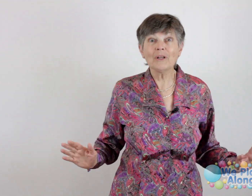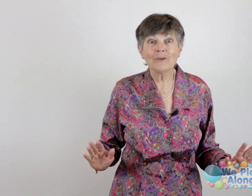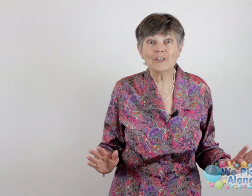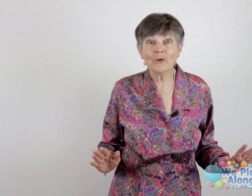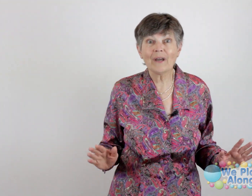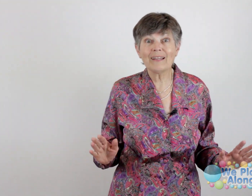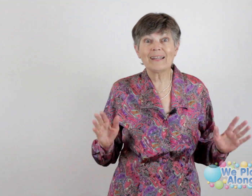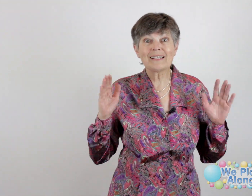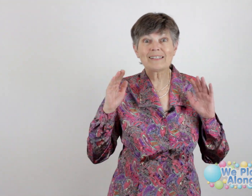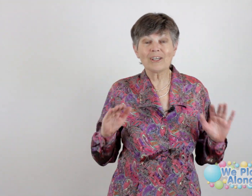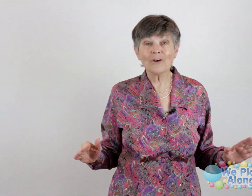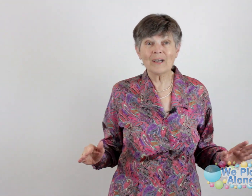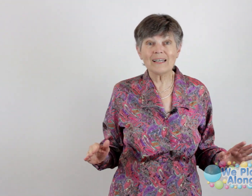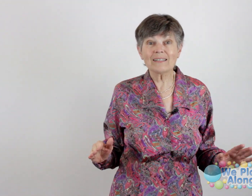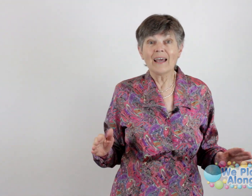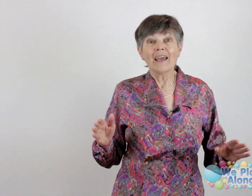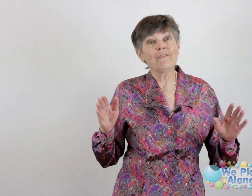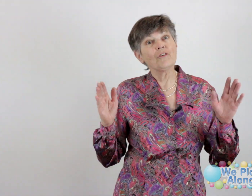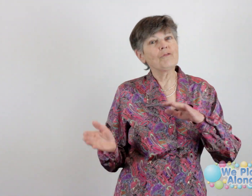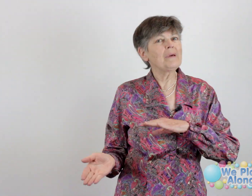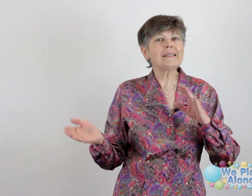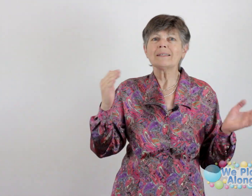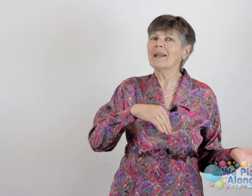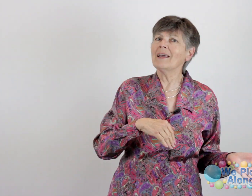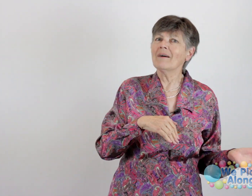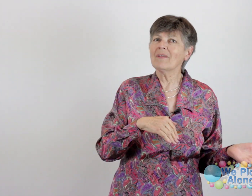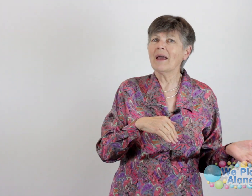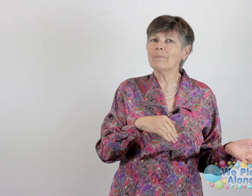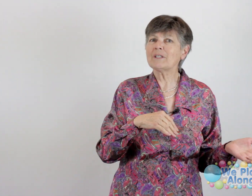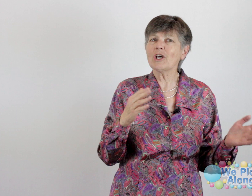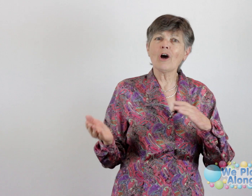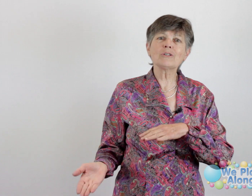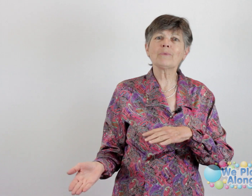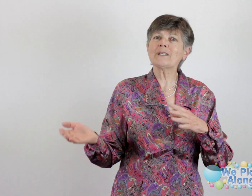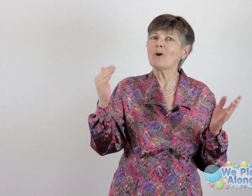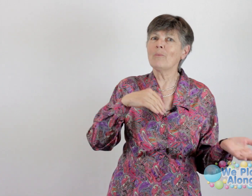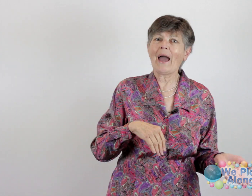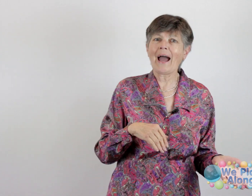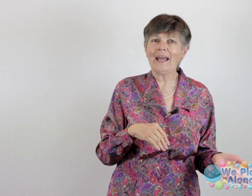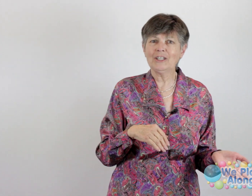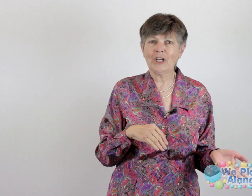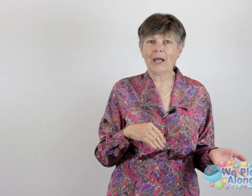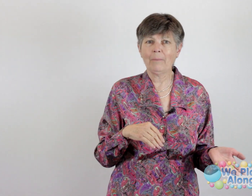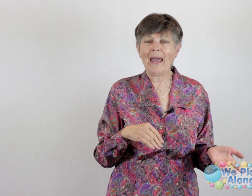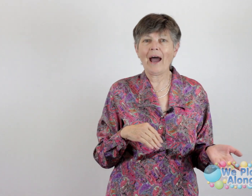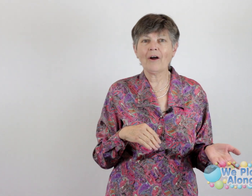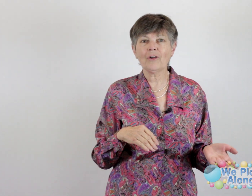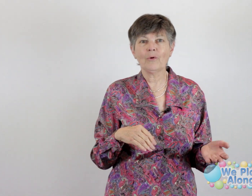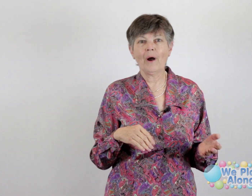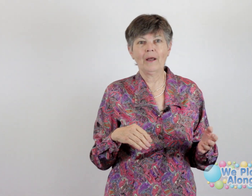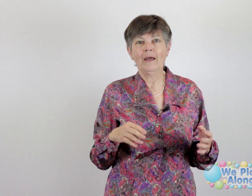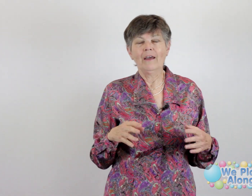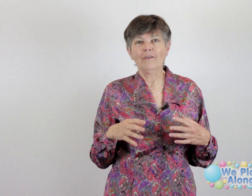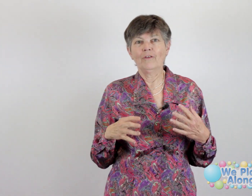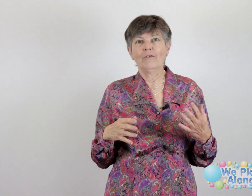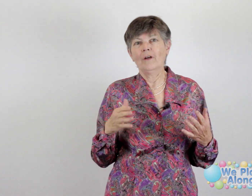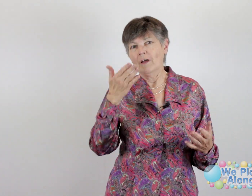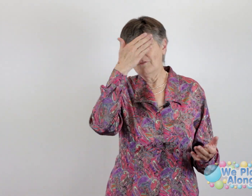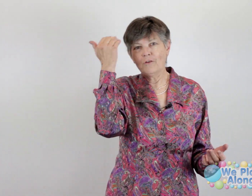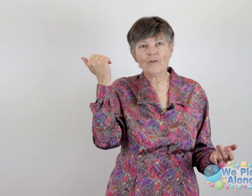you're enjoying this series. If you've missed any of the episodes, please go back and check them out. Or you want to, if you